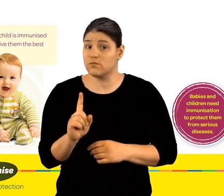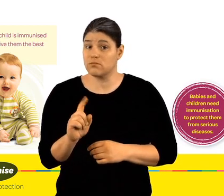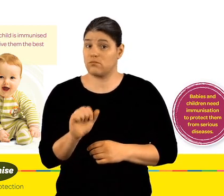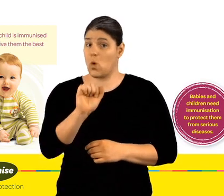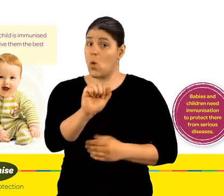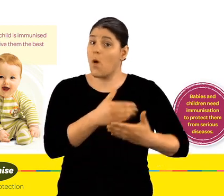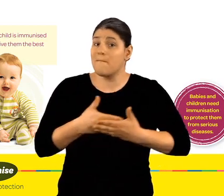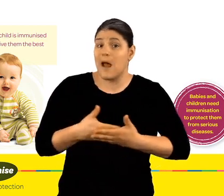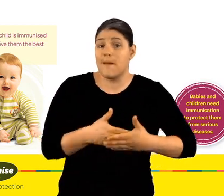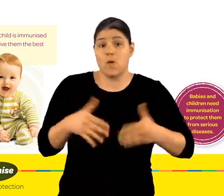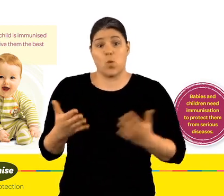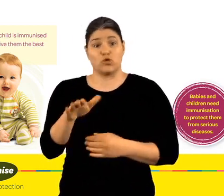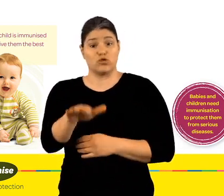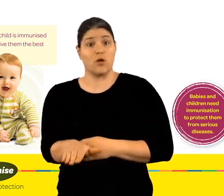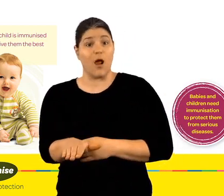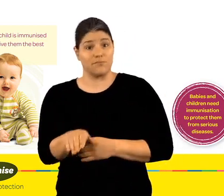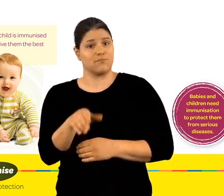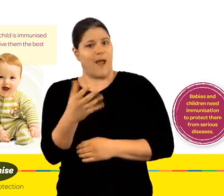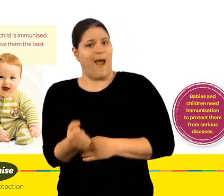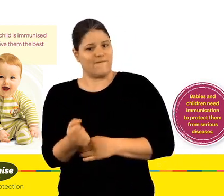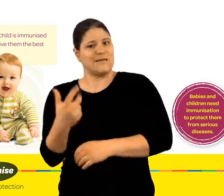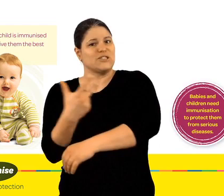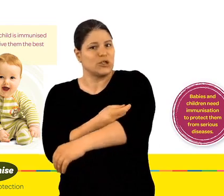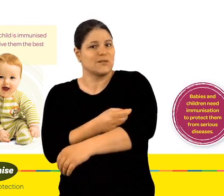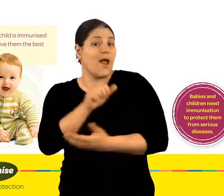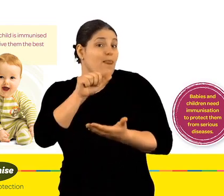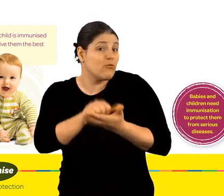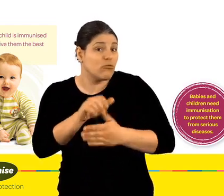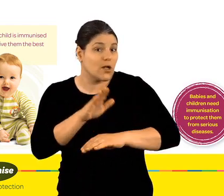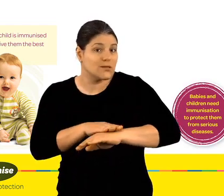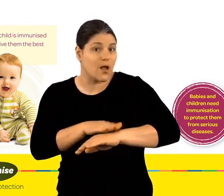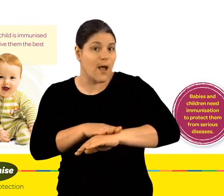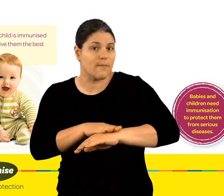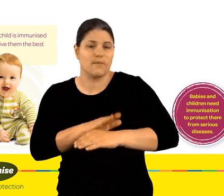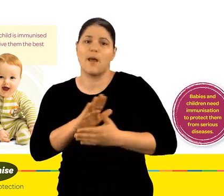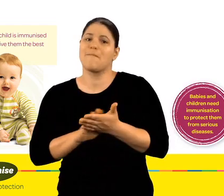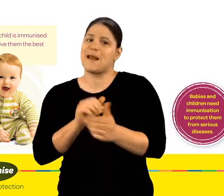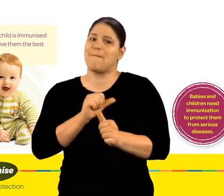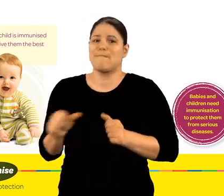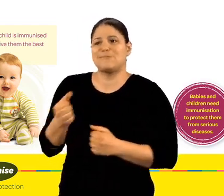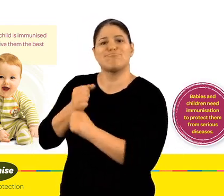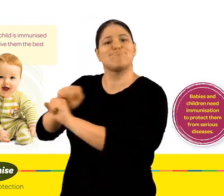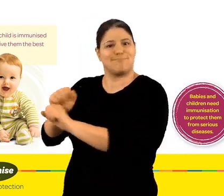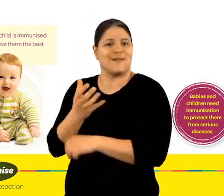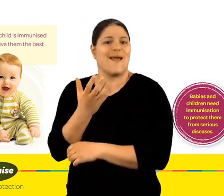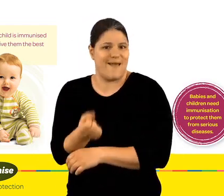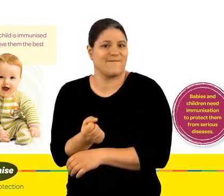It's important that your baby or child is immunized at the recommended times to give them the best protection possible.